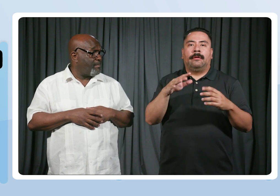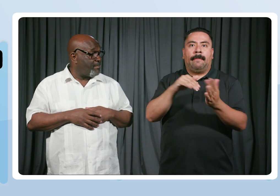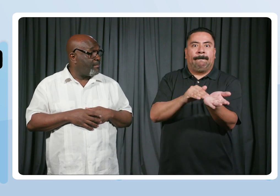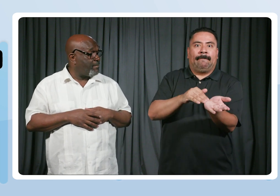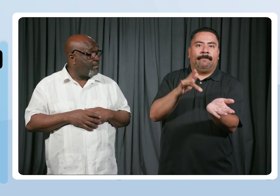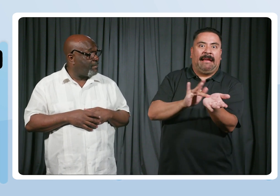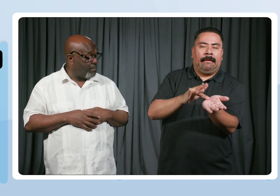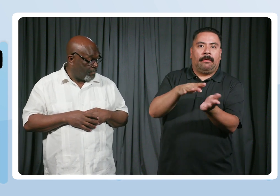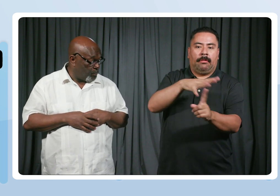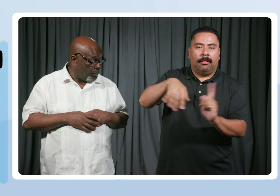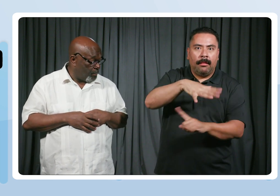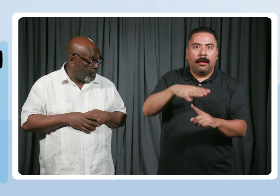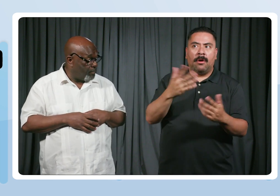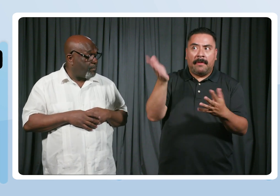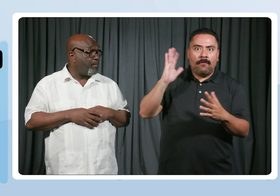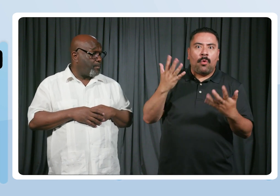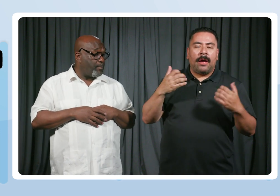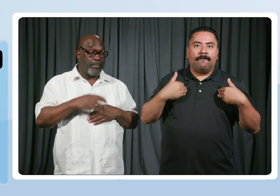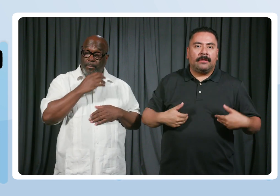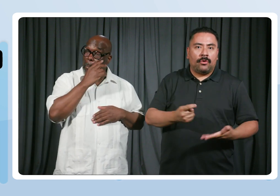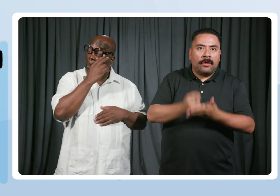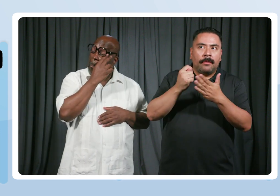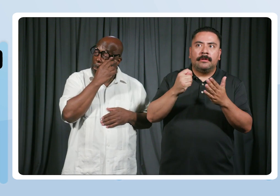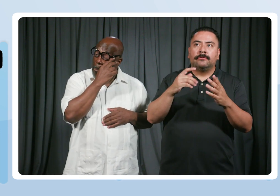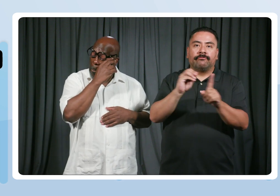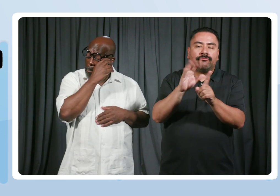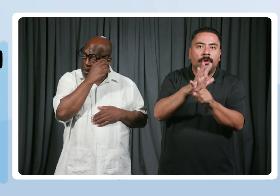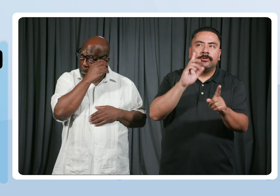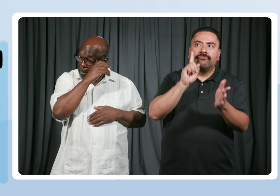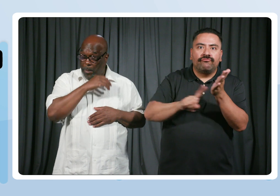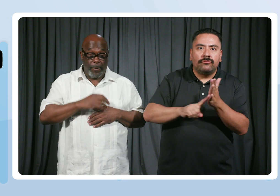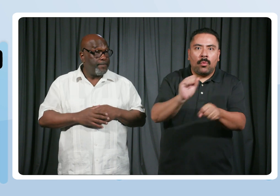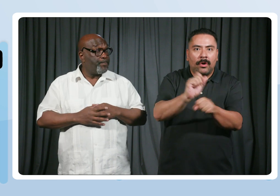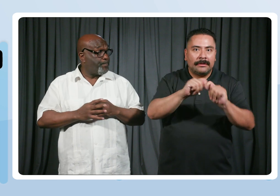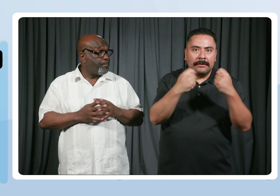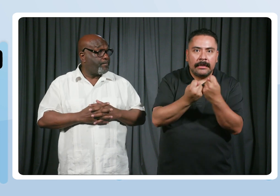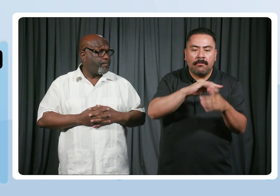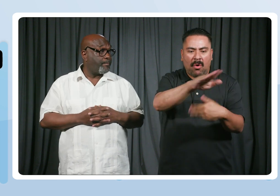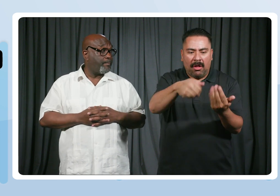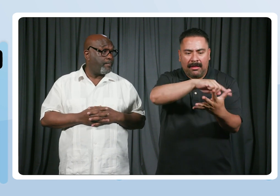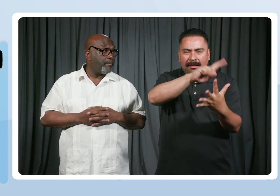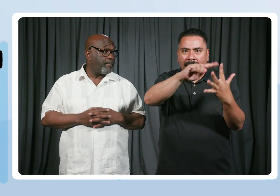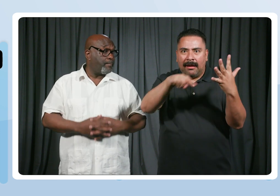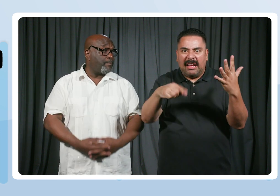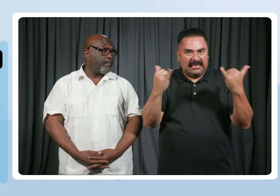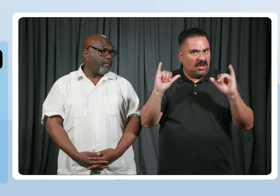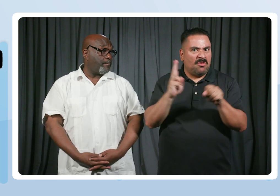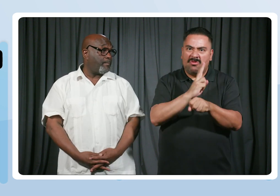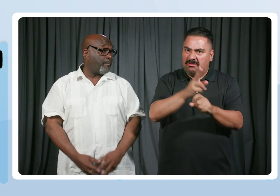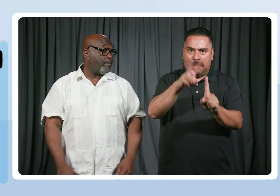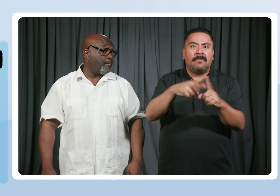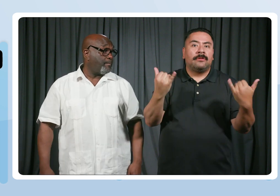time, and so having that exposure, doing research, you had to present and work on a team, all of those were things that I still use today.